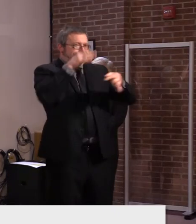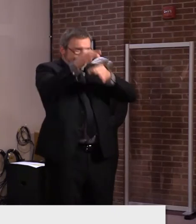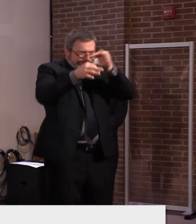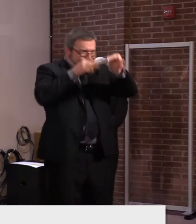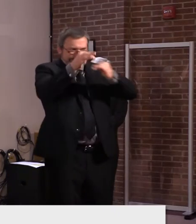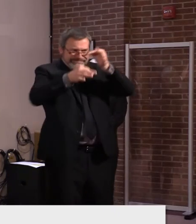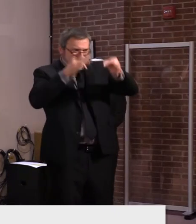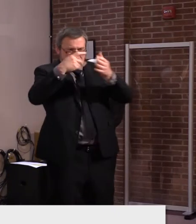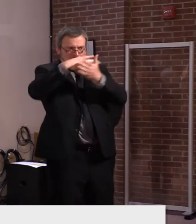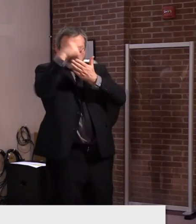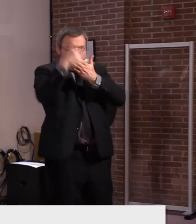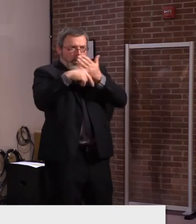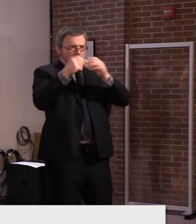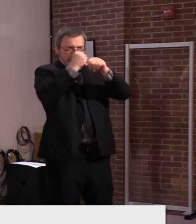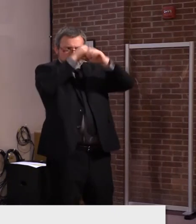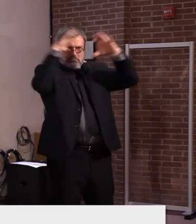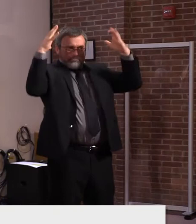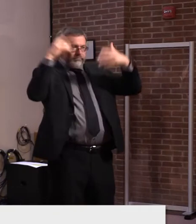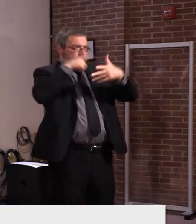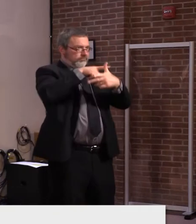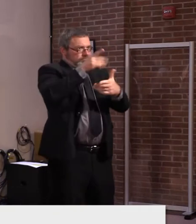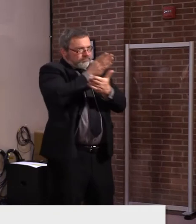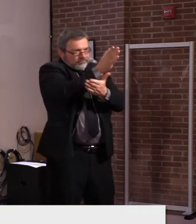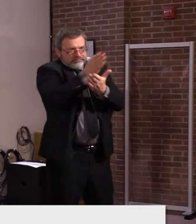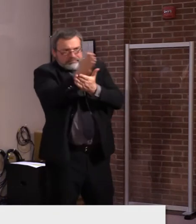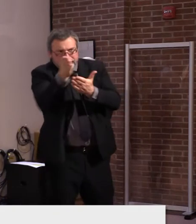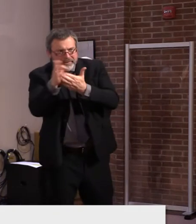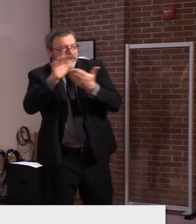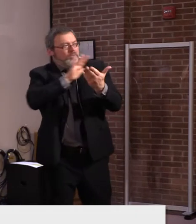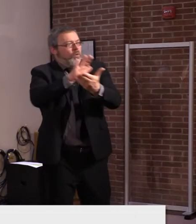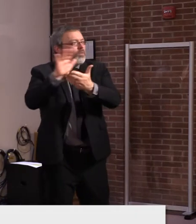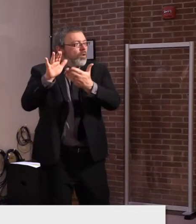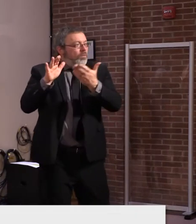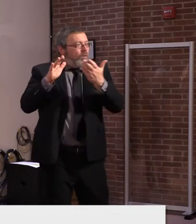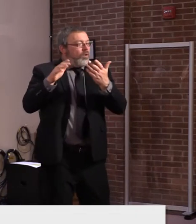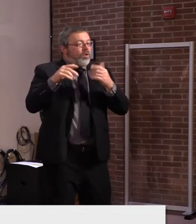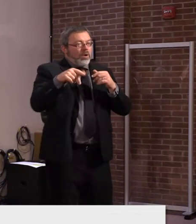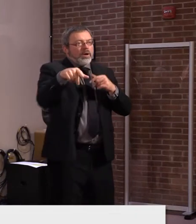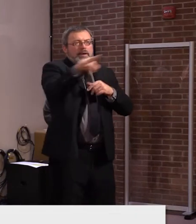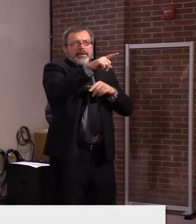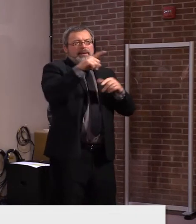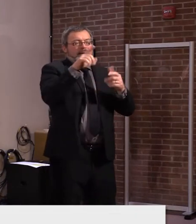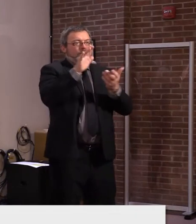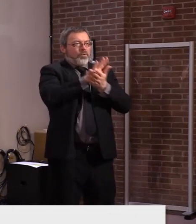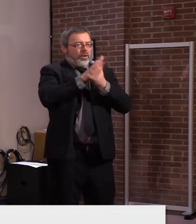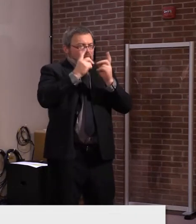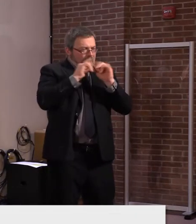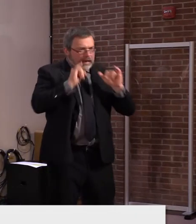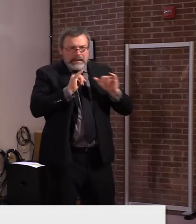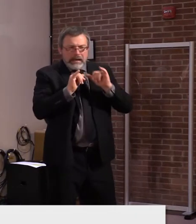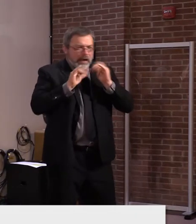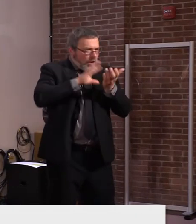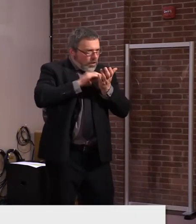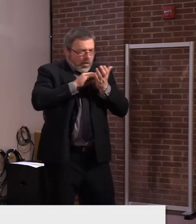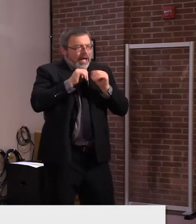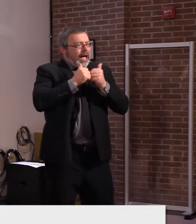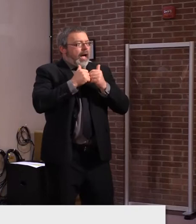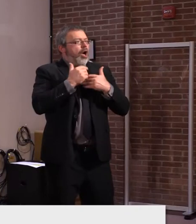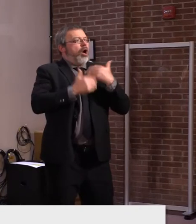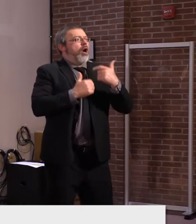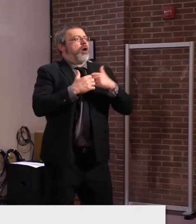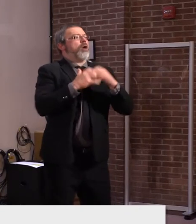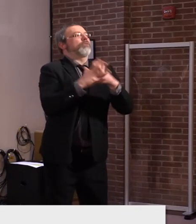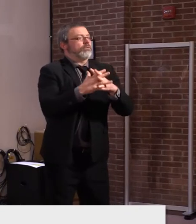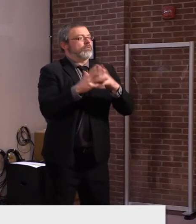again, it's we have a lot of logistical issues to solve, whether it be staffing, supply, and so forth. But I can't help but think this is going to